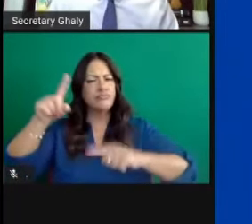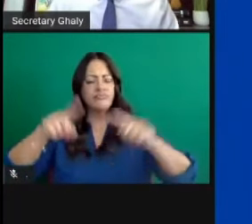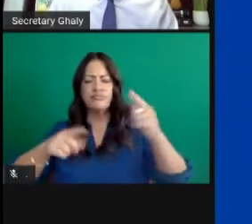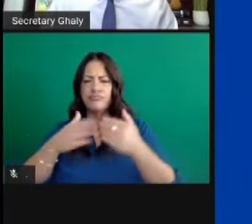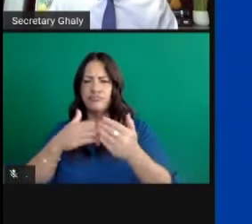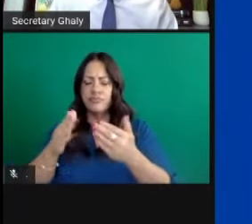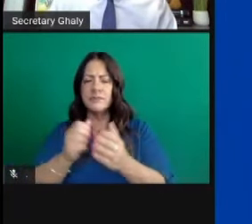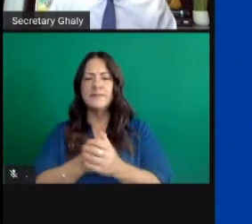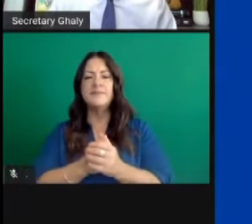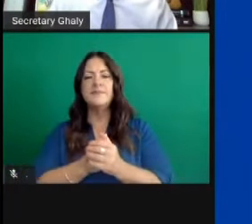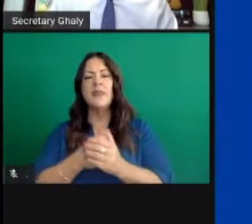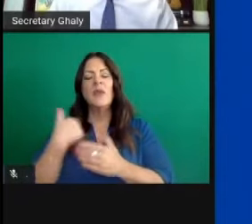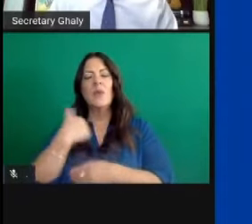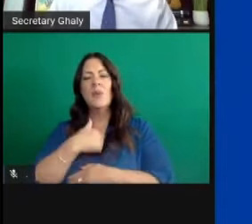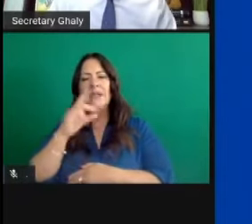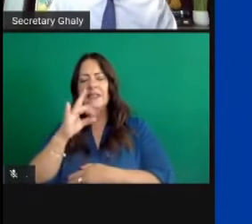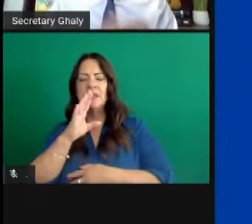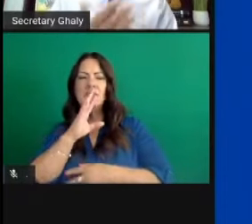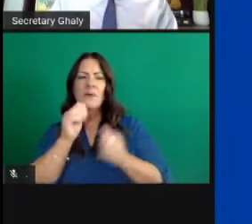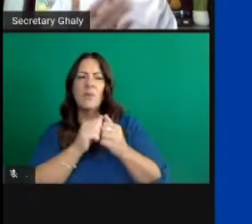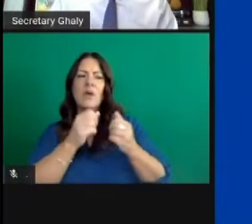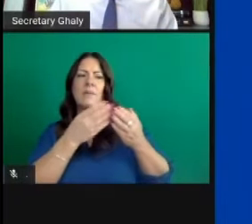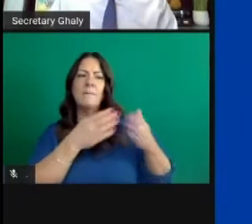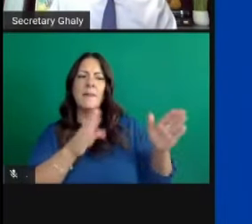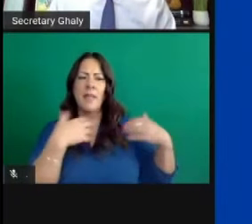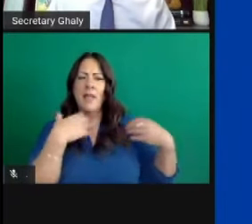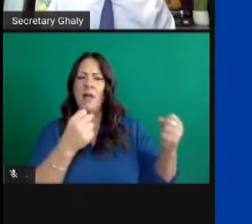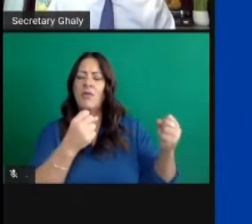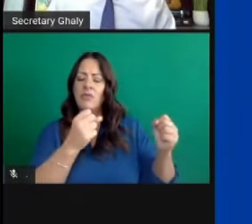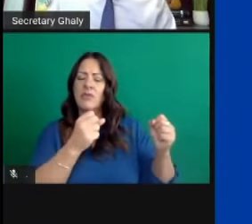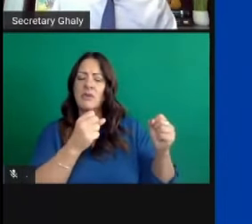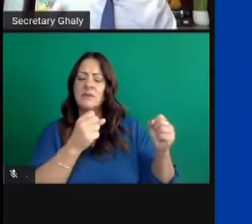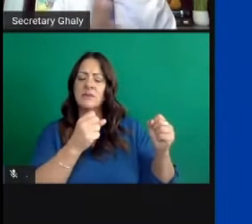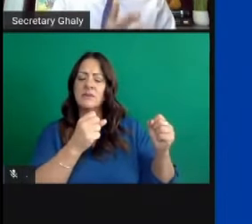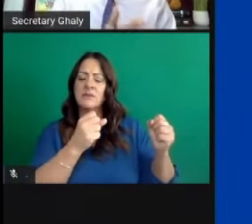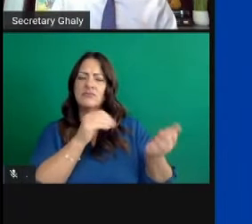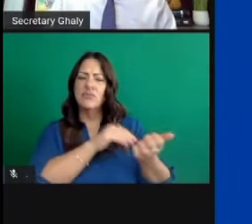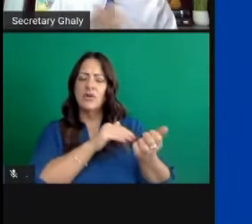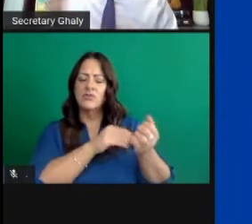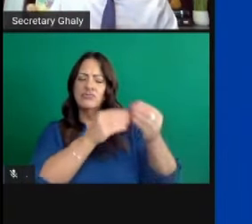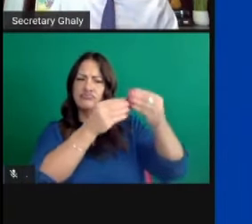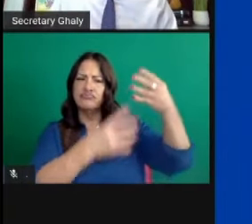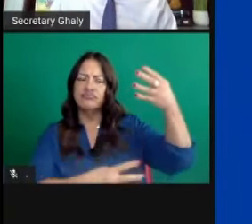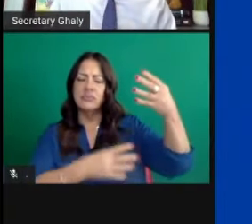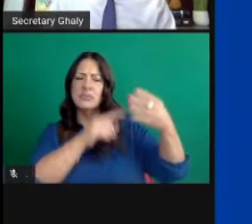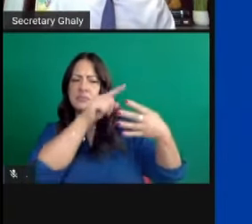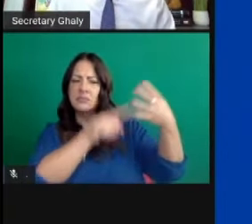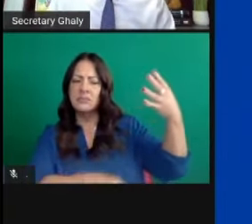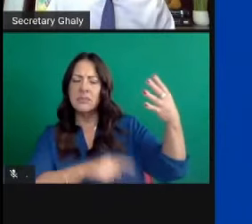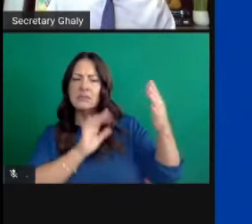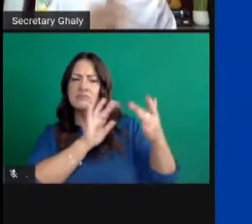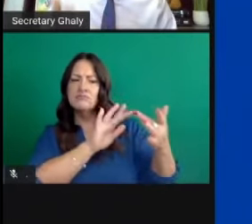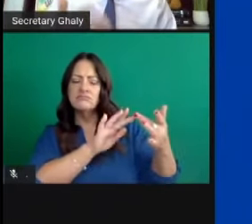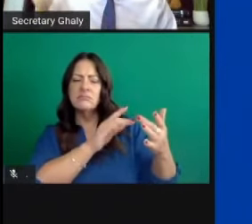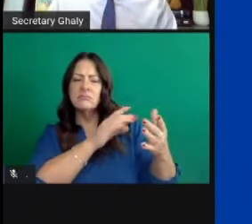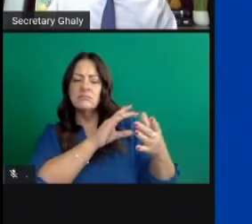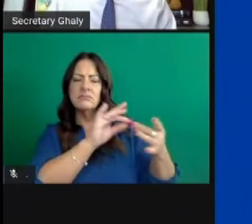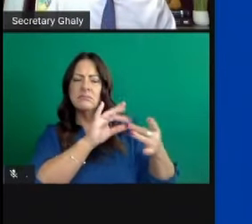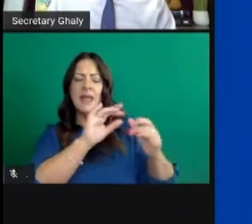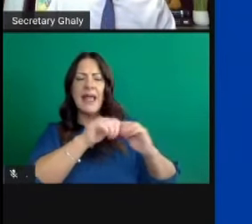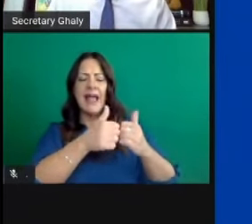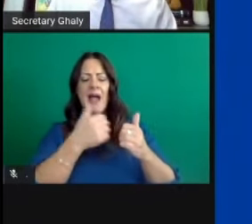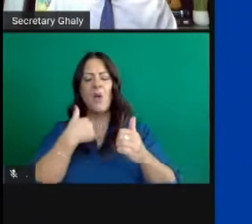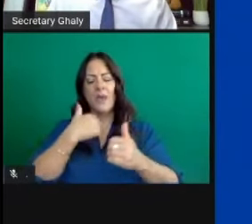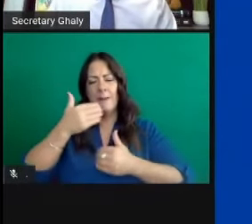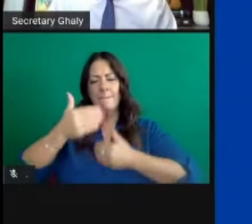about how it would work and how it's not just an indicator of how to slow movement forward through the tiers down, but that